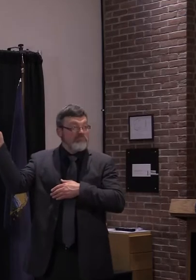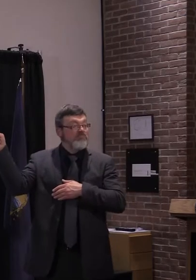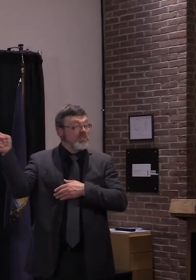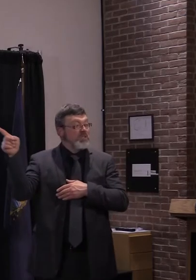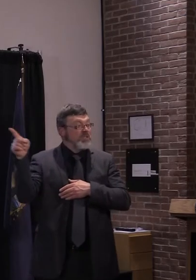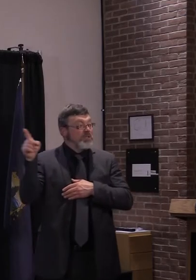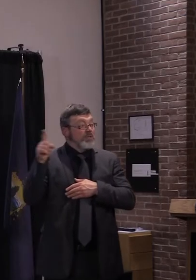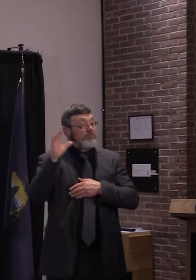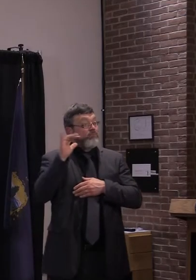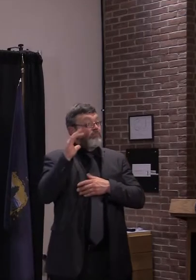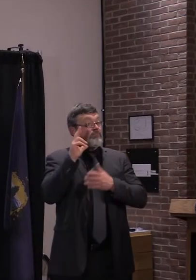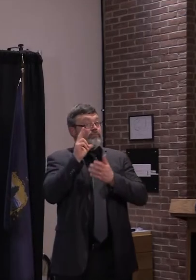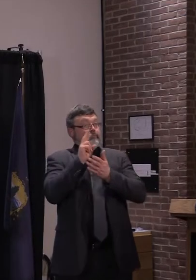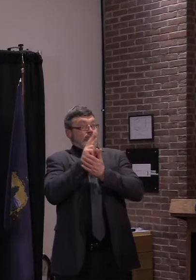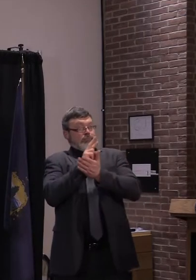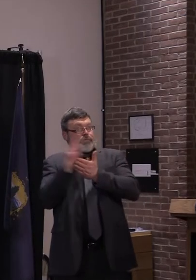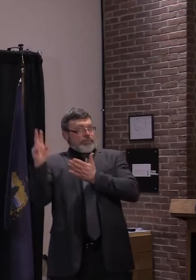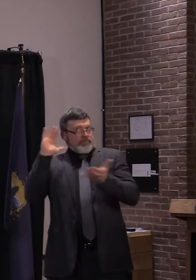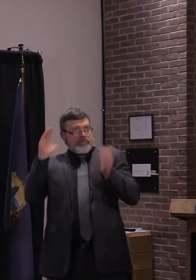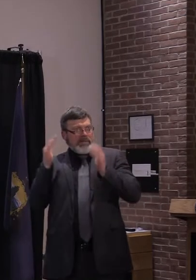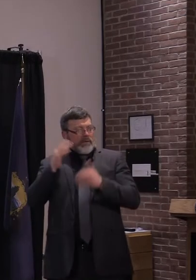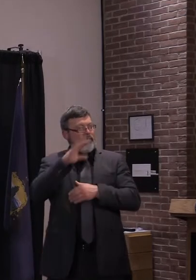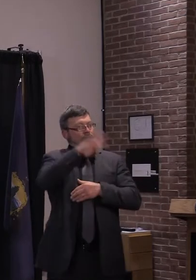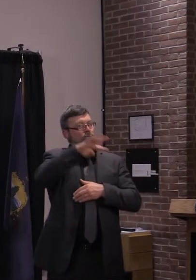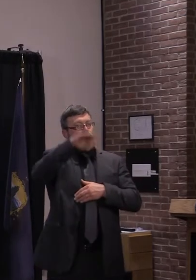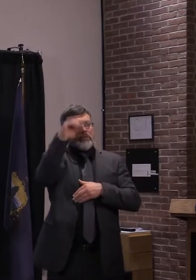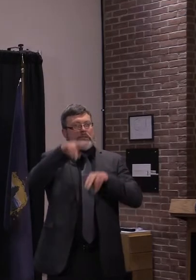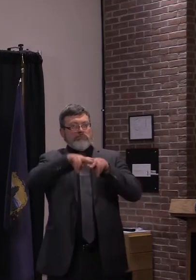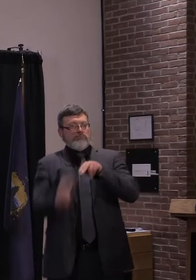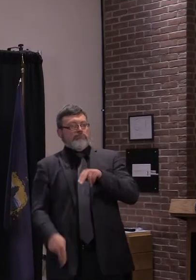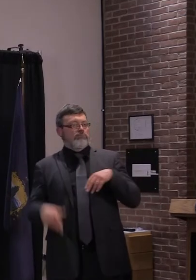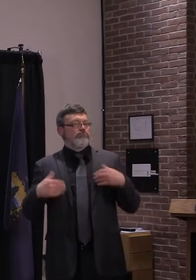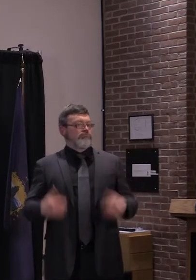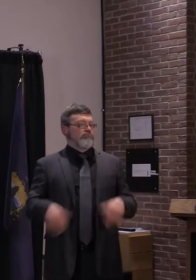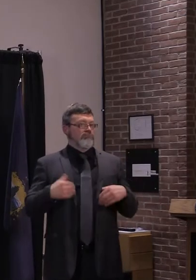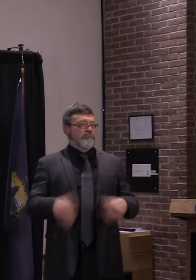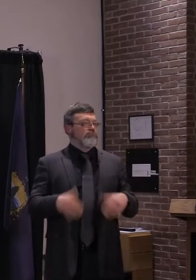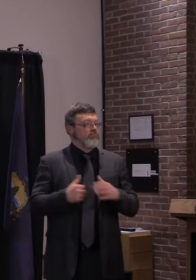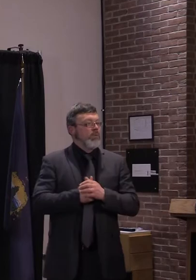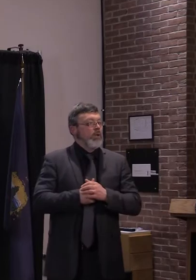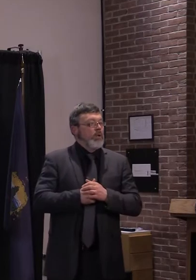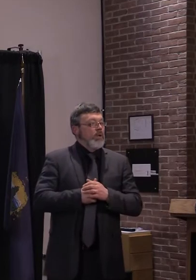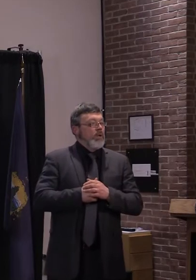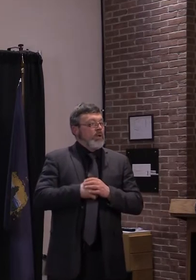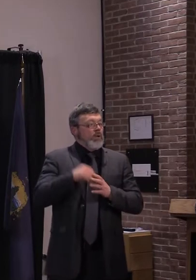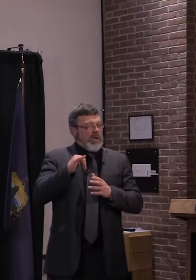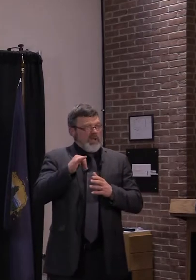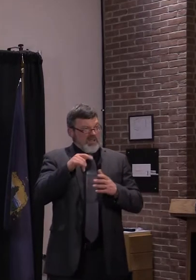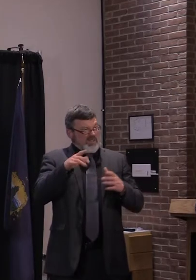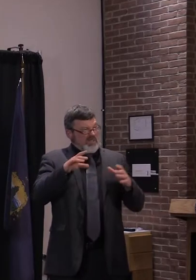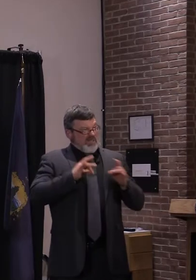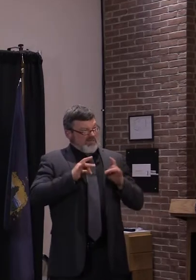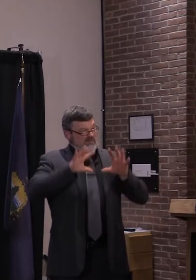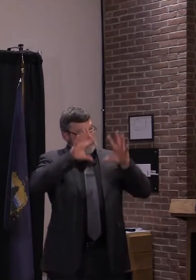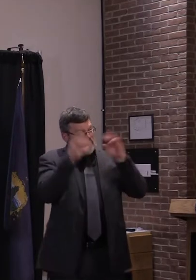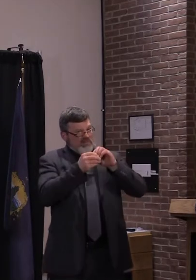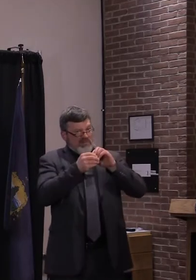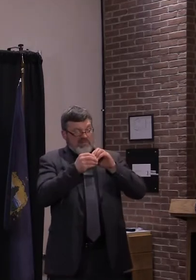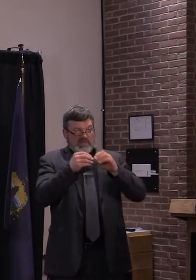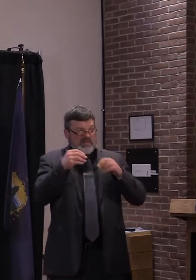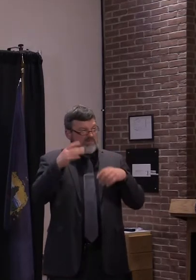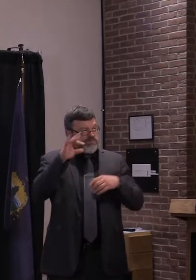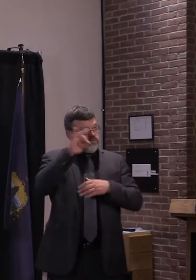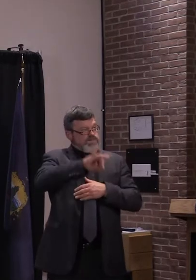14 days. As the slide shows, cases have come down a dramatic 88% since the